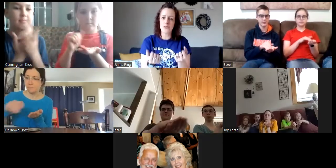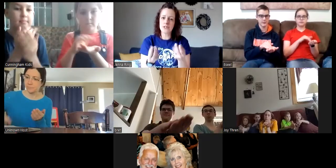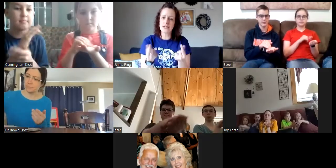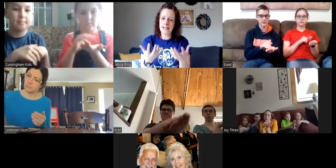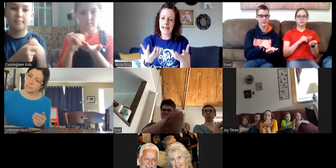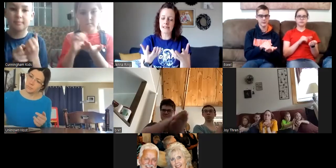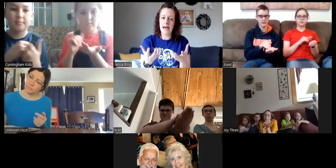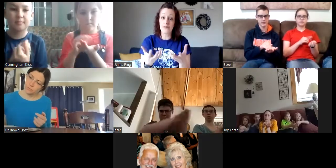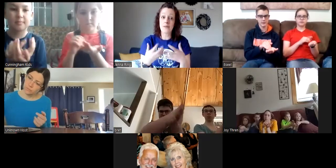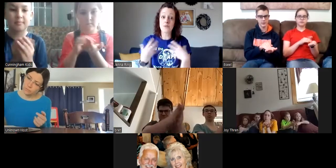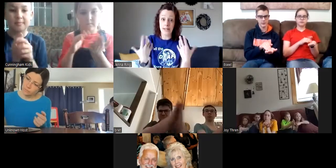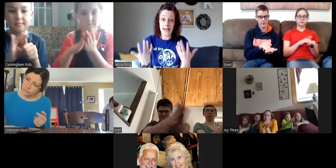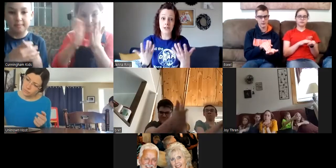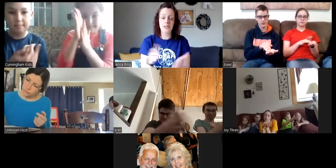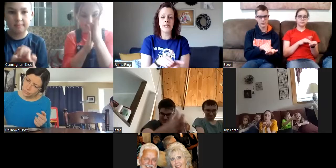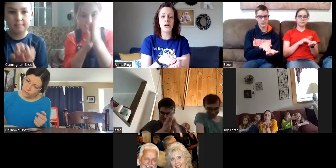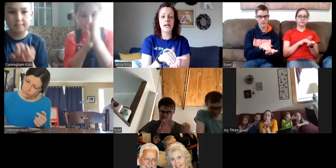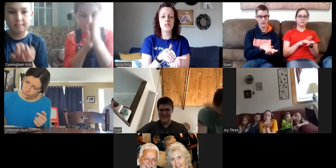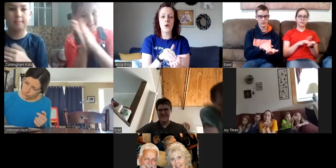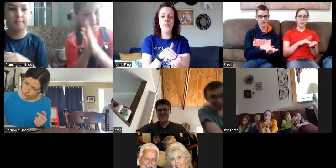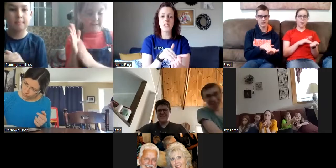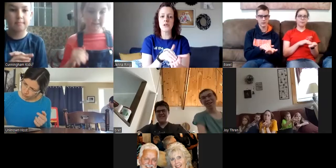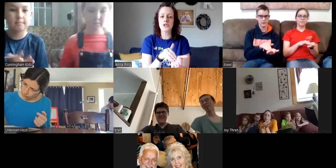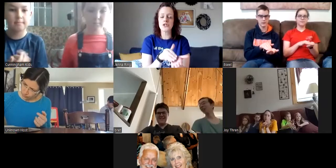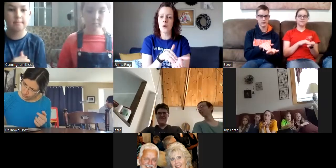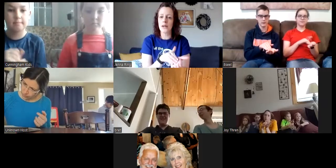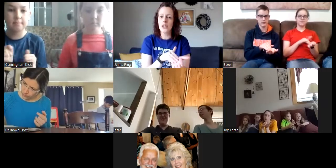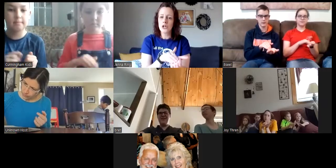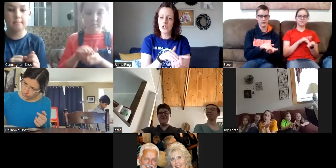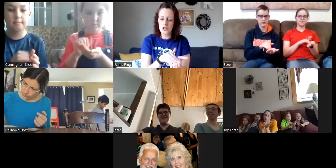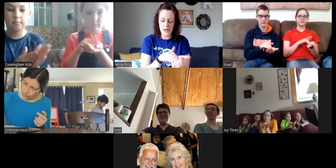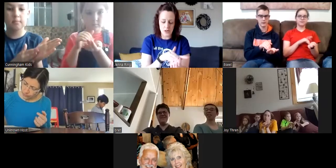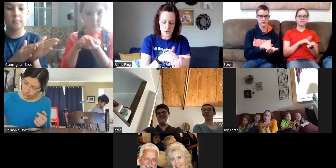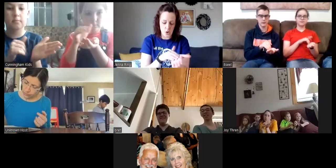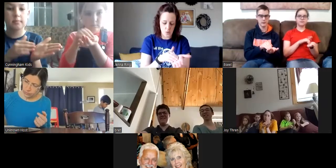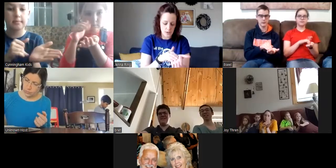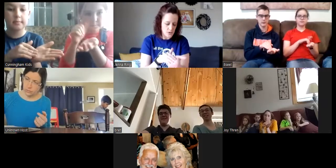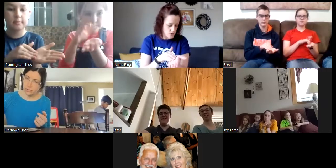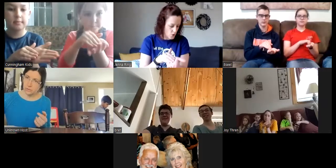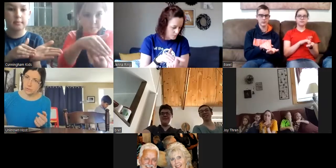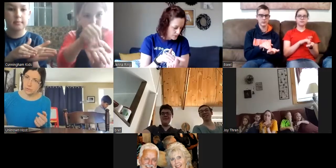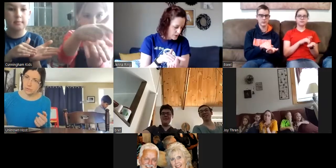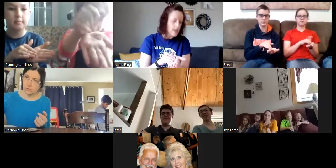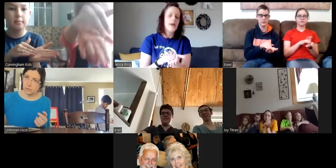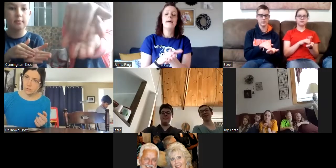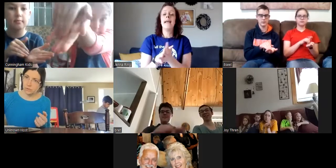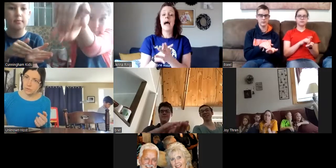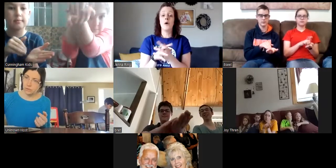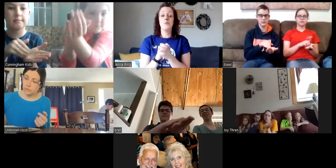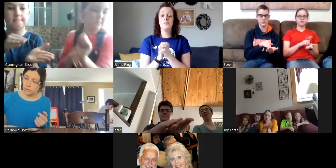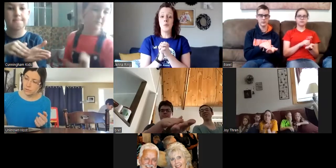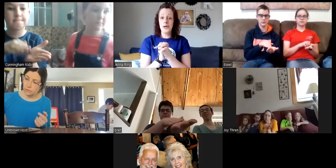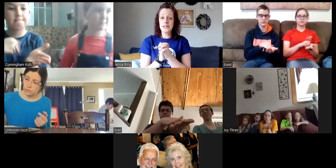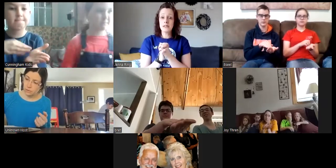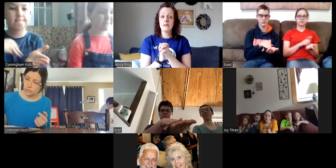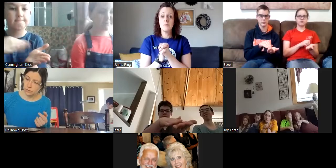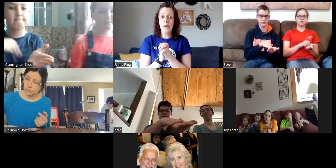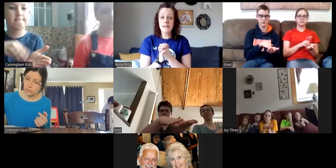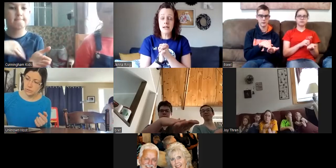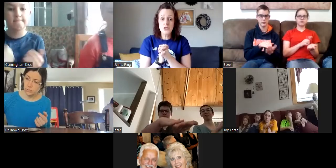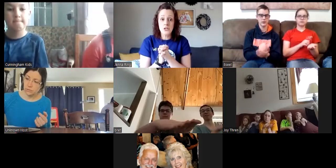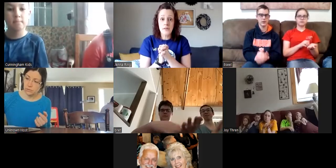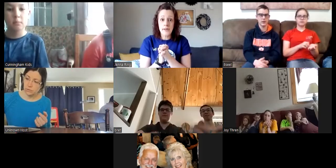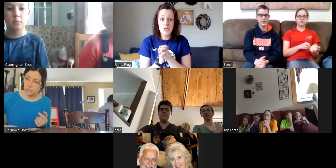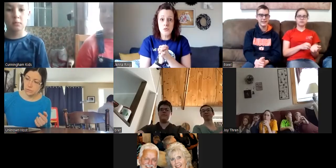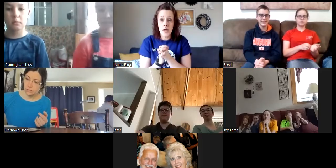get the bubbles and to get it lathered up so it can actually clean your hands? Well, that's what you're showing. You're showing the soap. Now, boys,